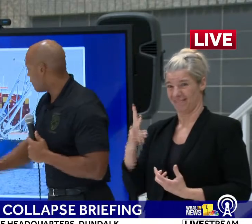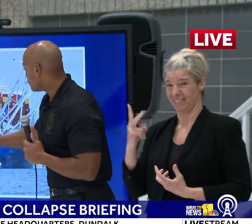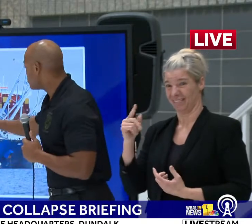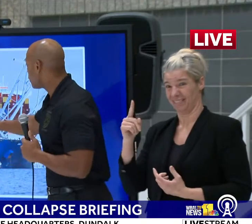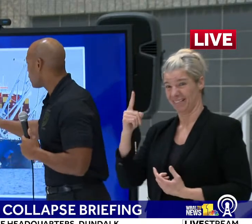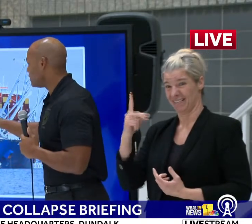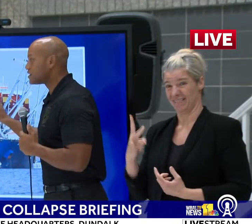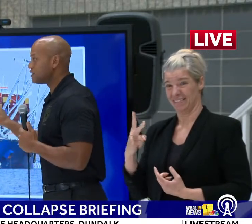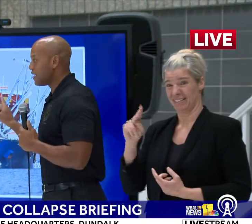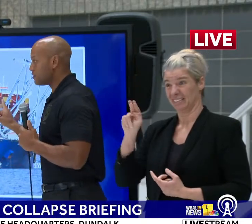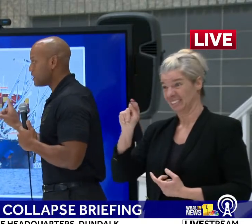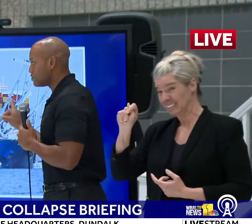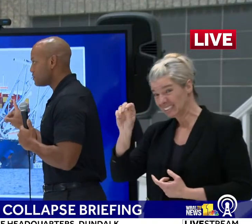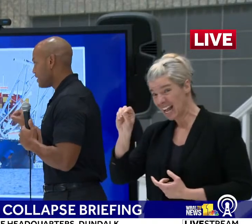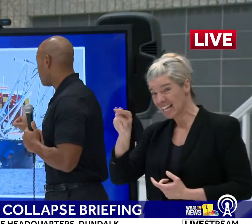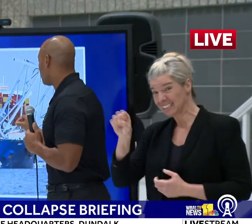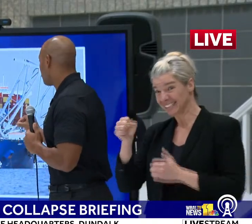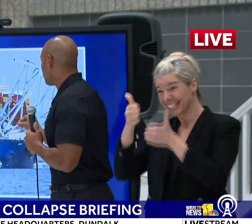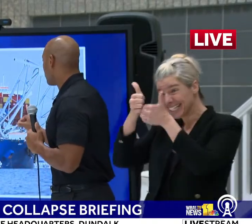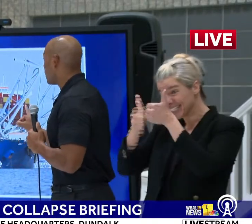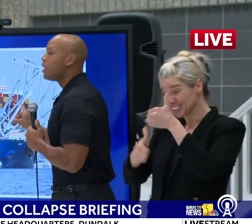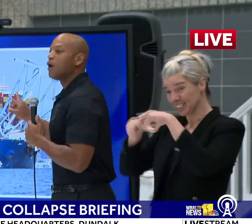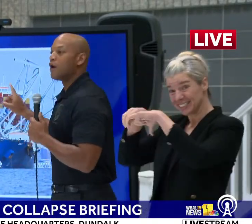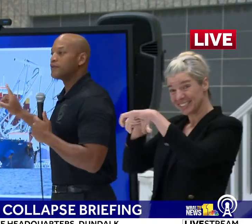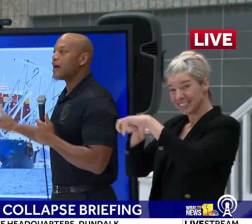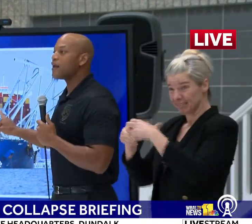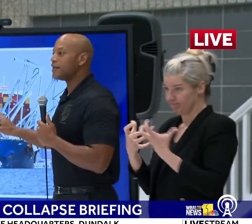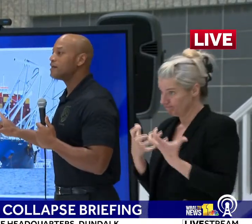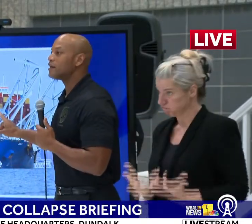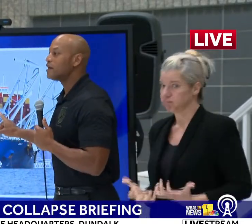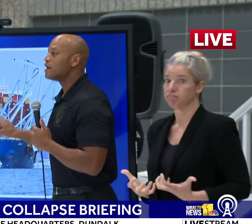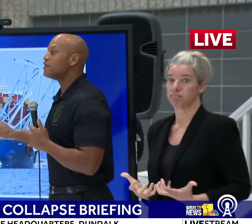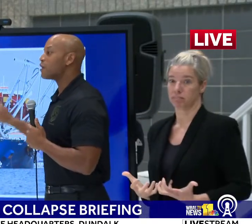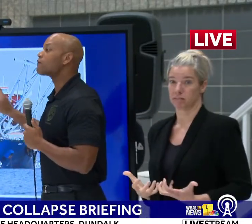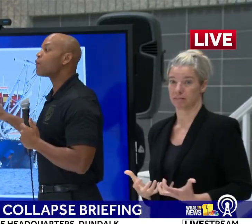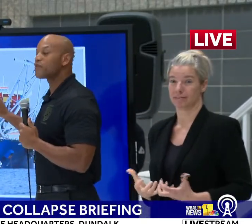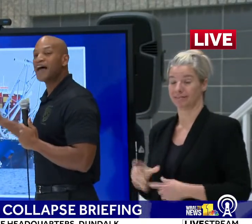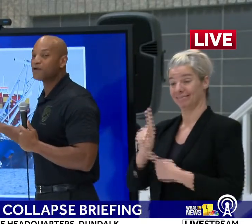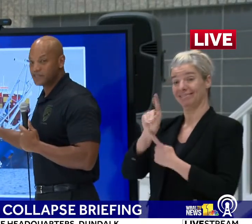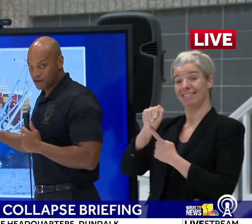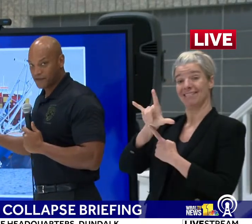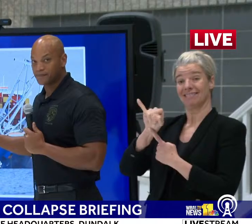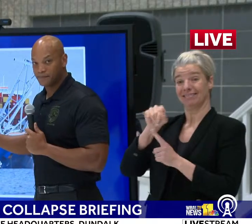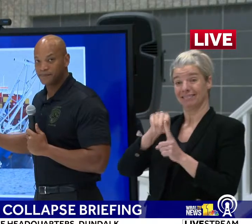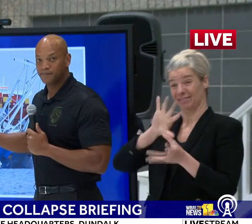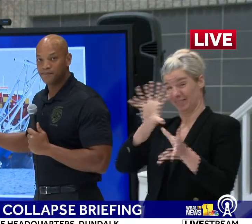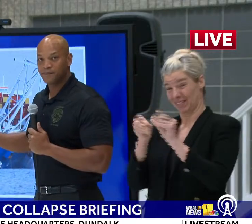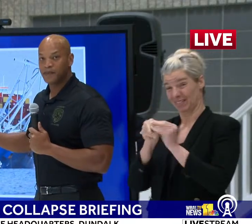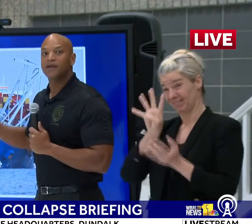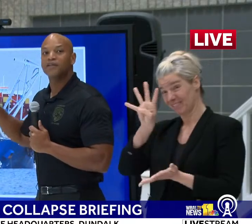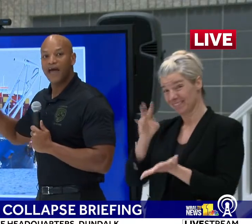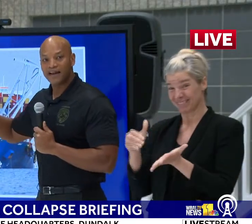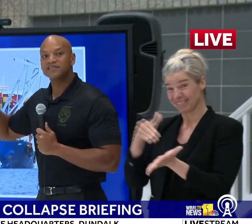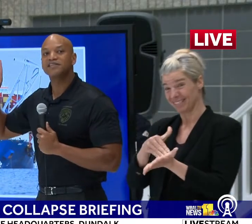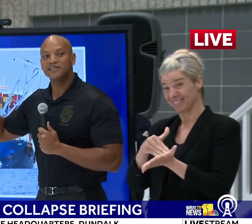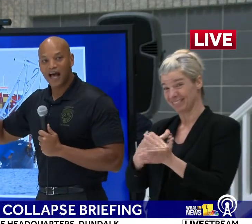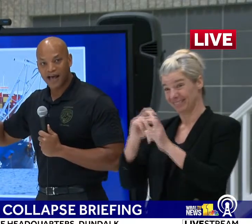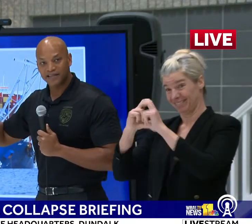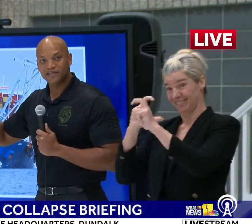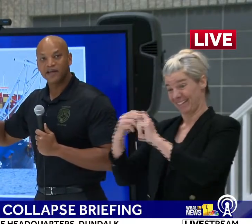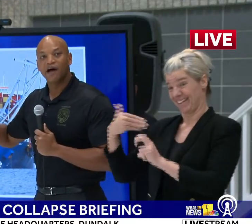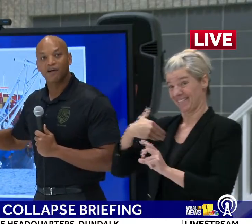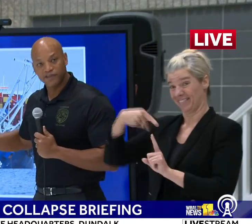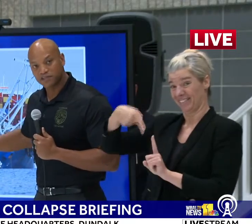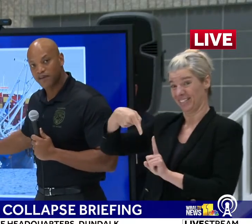tons, every single one of these containers that you see. On the dolly, there are 4,000 of them. That